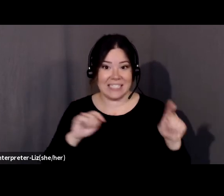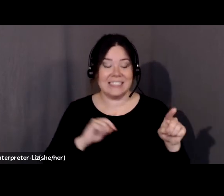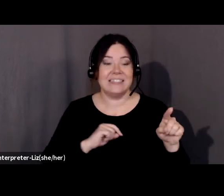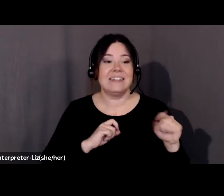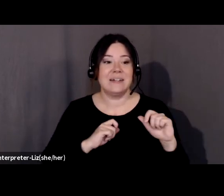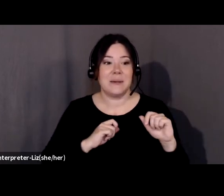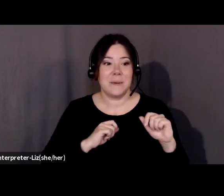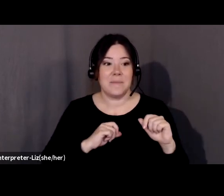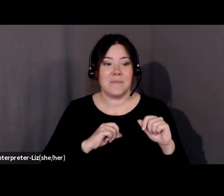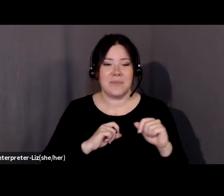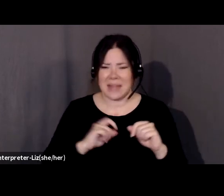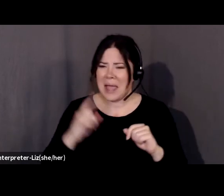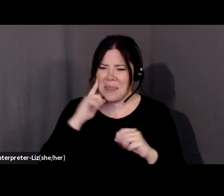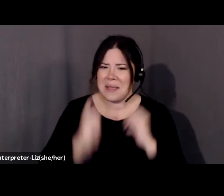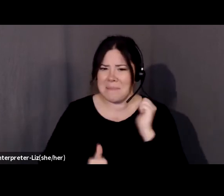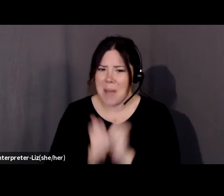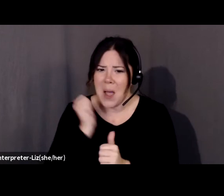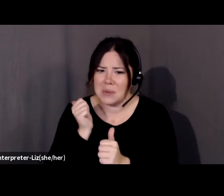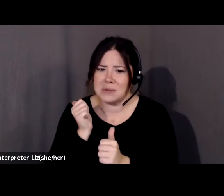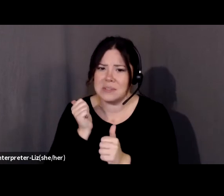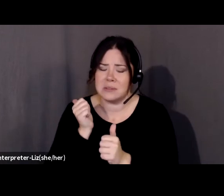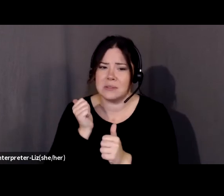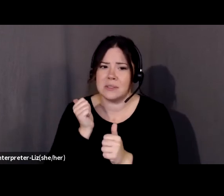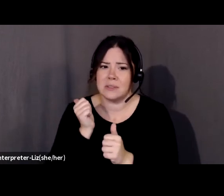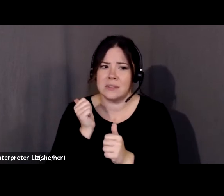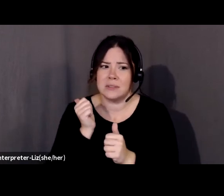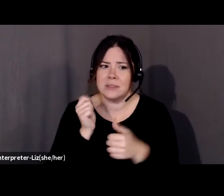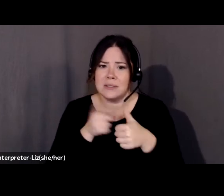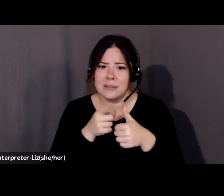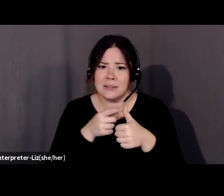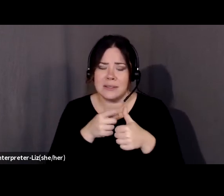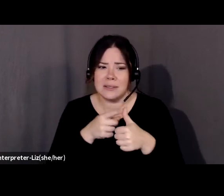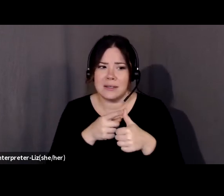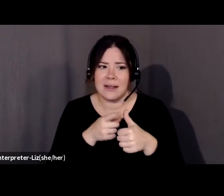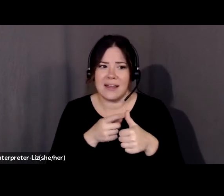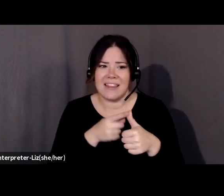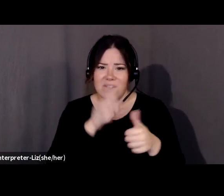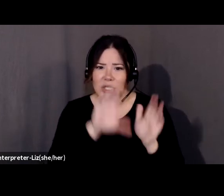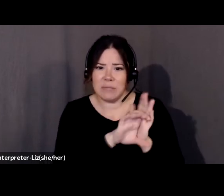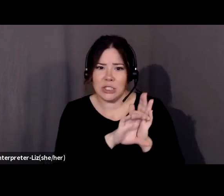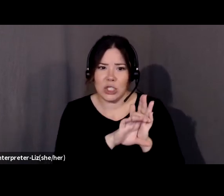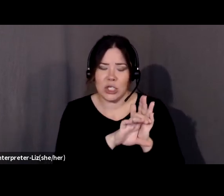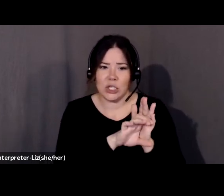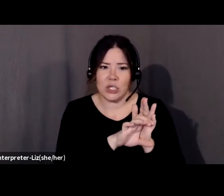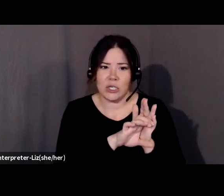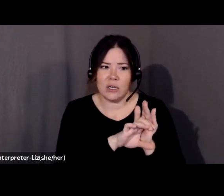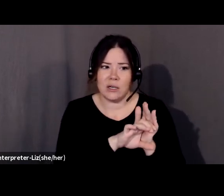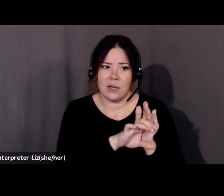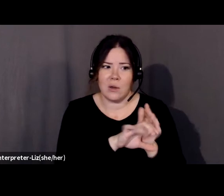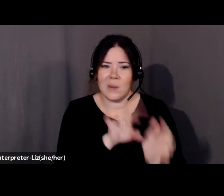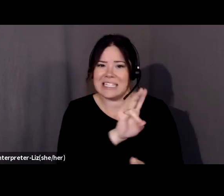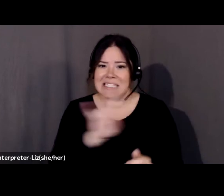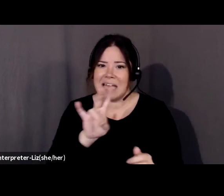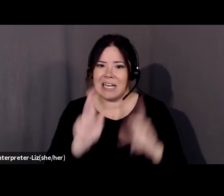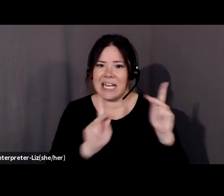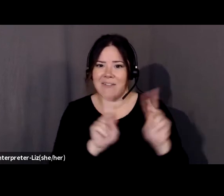it looked like, I think most everybody got so the first picture of the 7 individuals